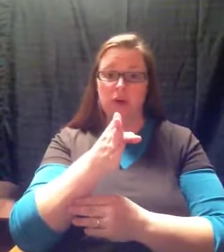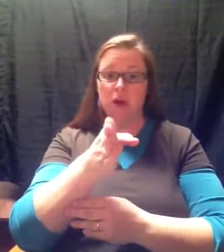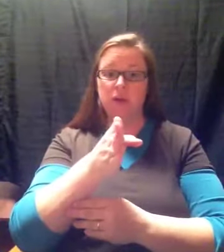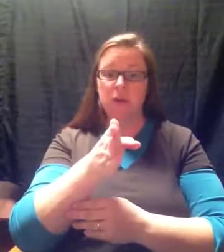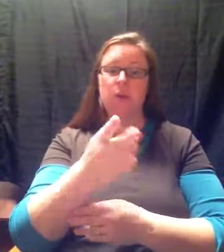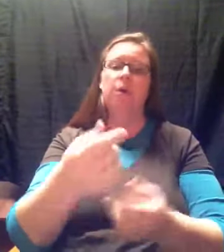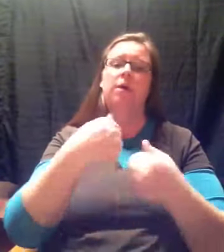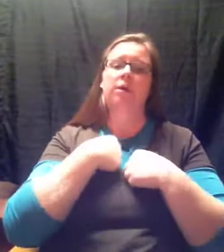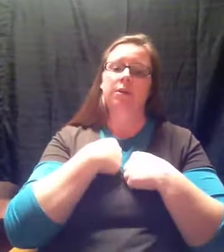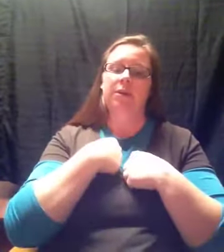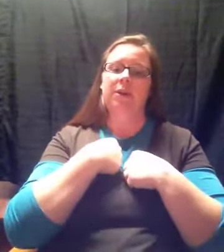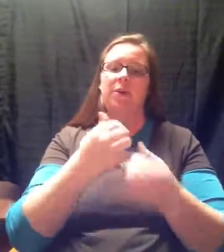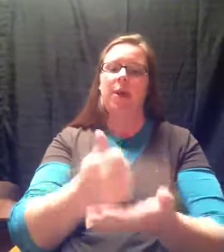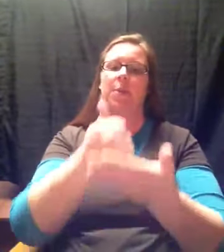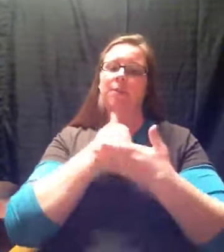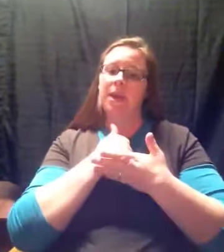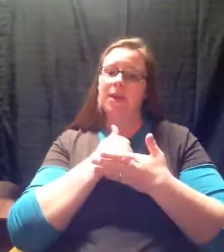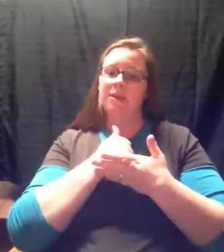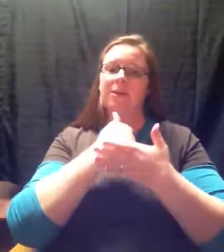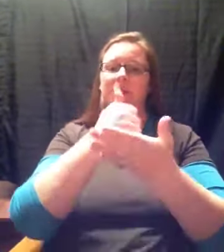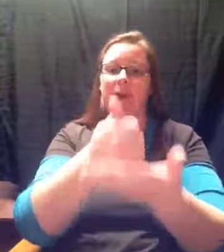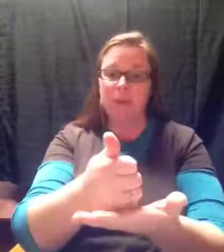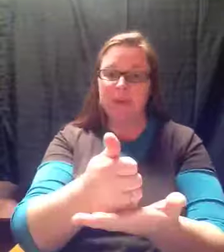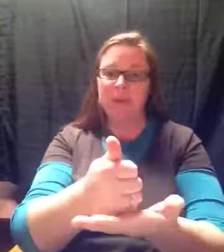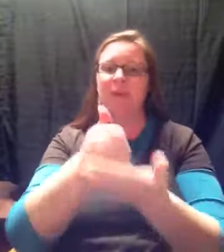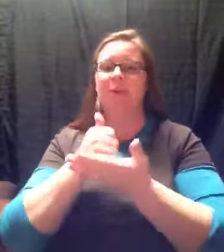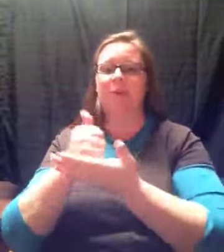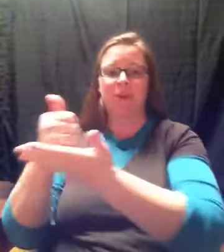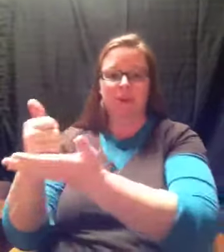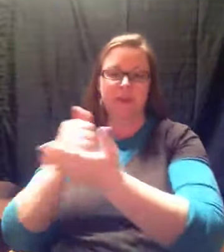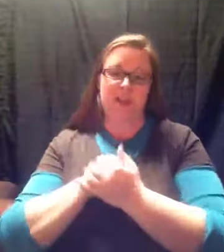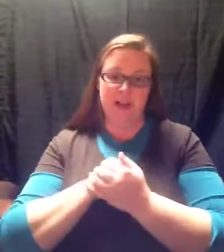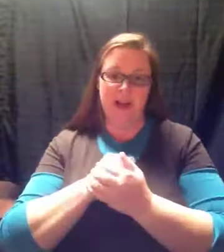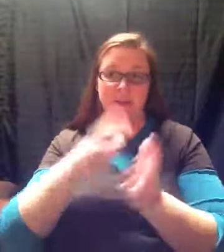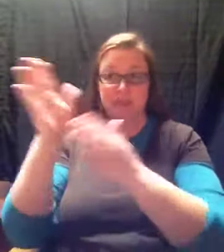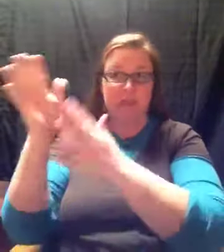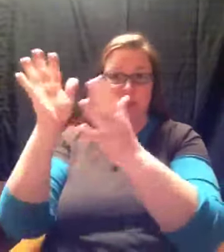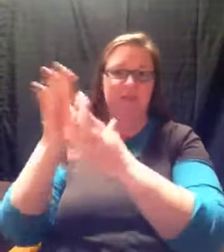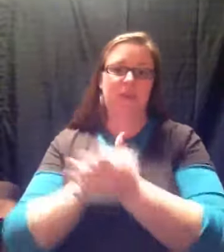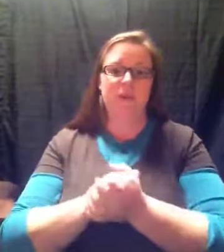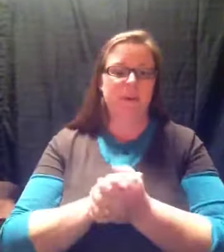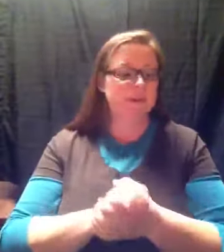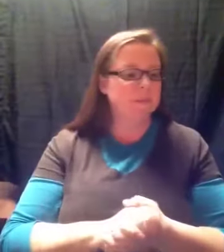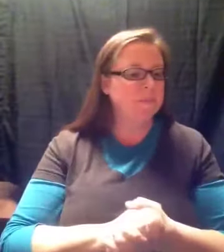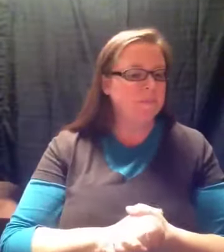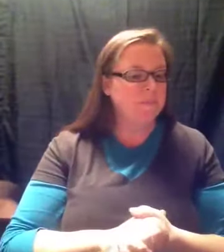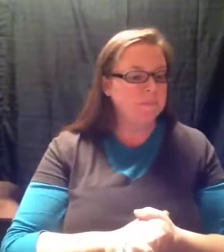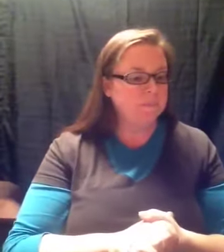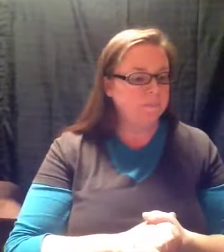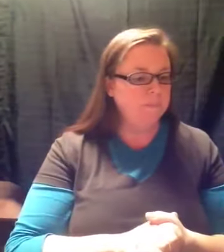talking to. You're helping me, are you helping you, or to the person outside of the group.